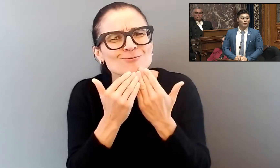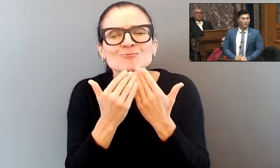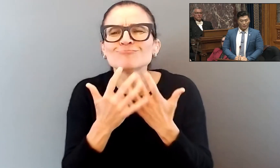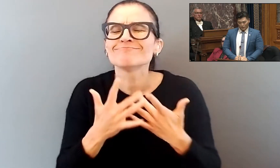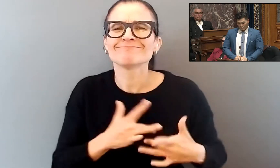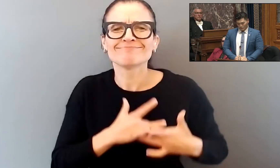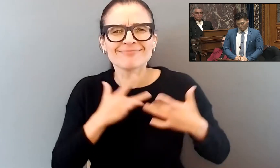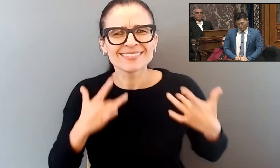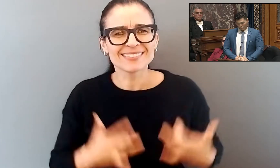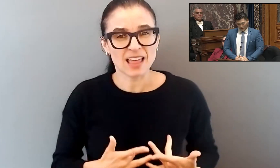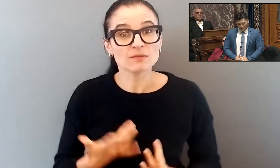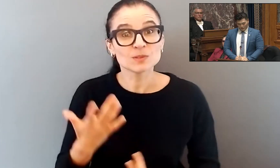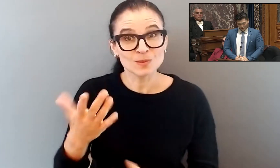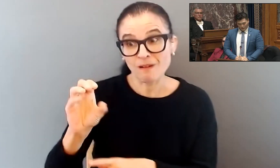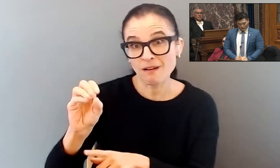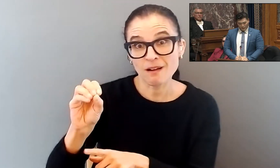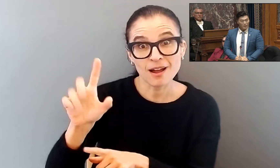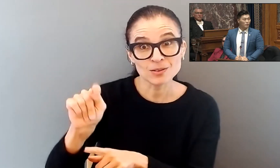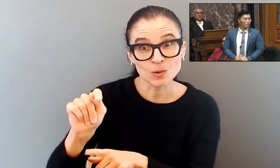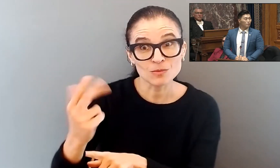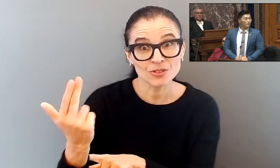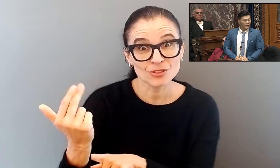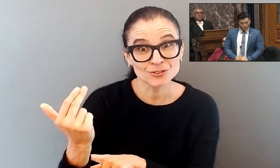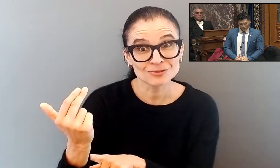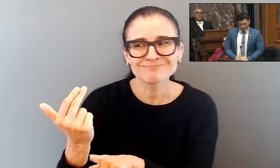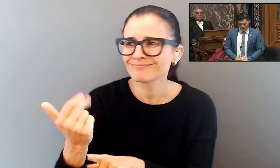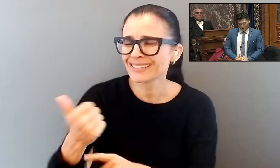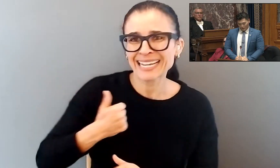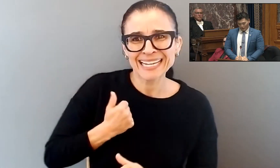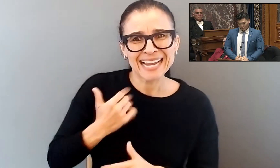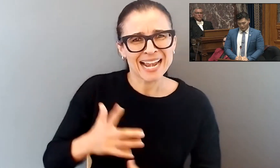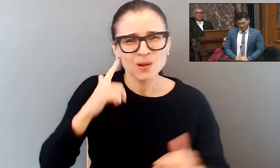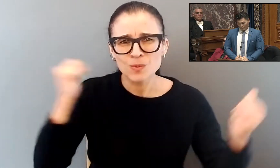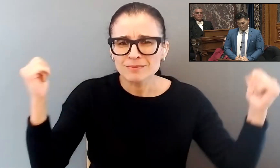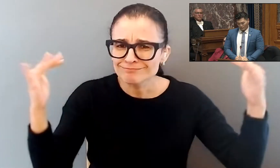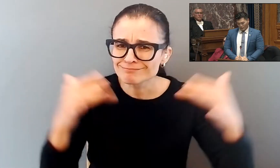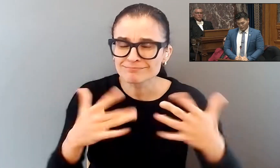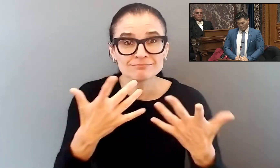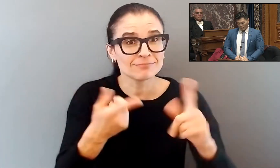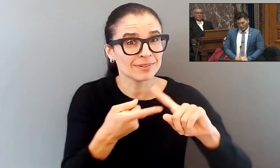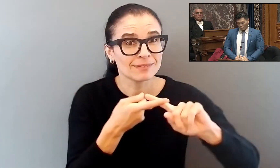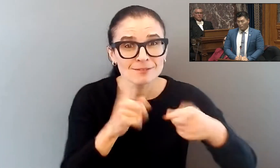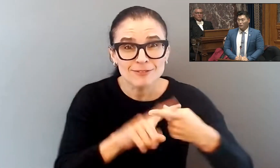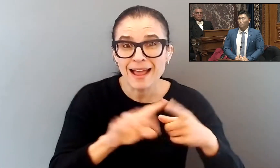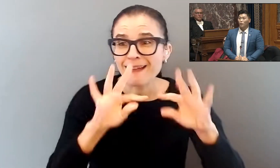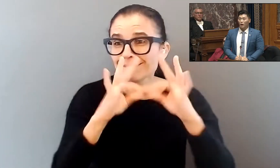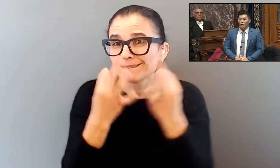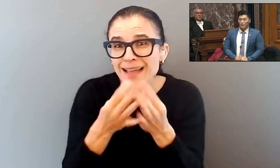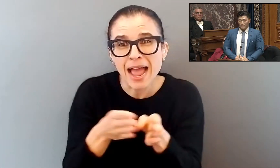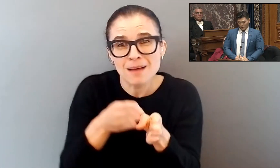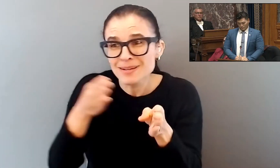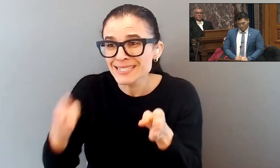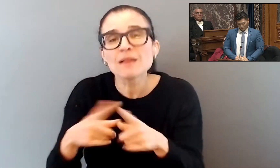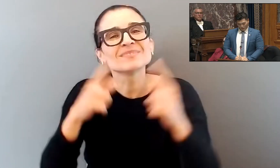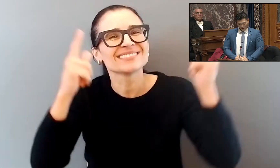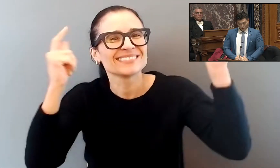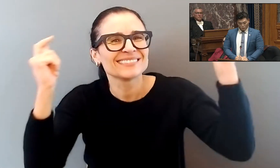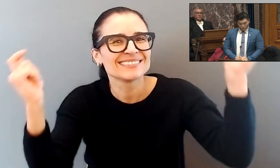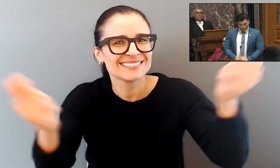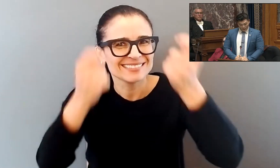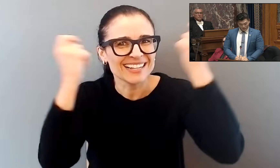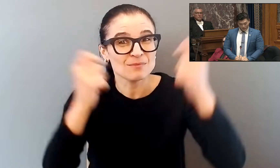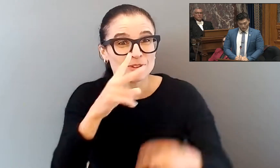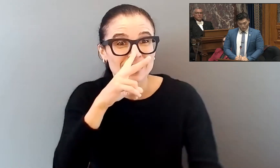gather with family, friends, and neighbors to celebrate Thanksgiving. It is a moment to pause,